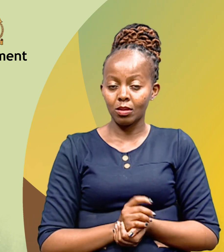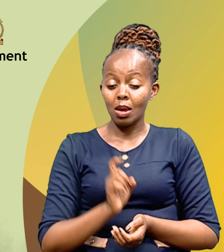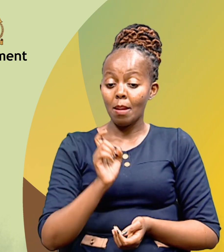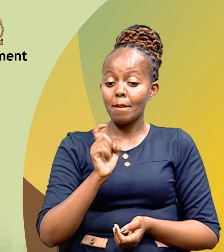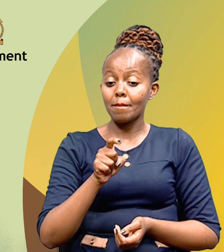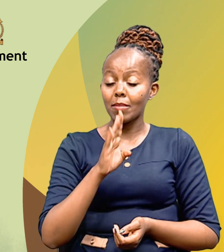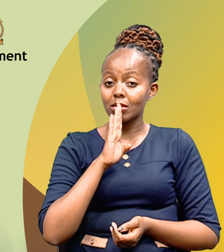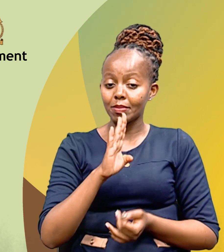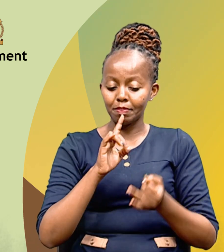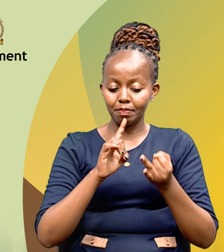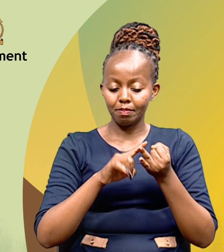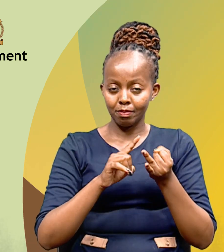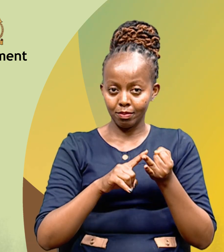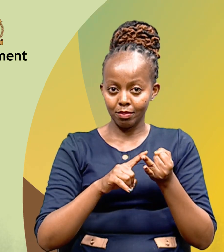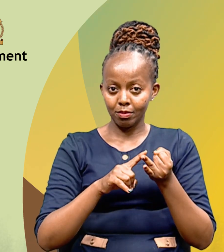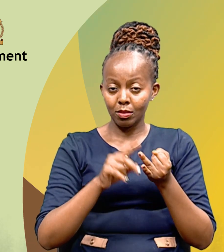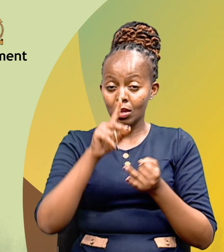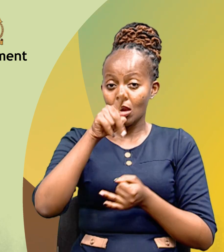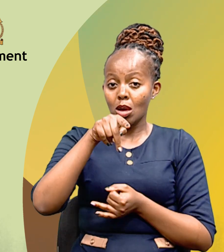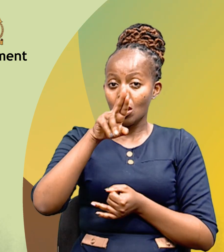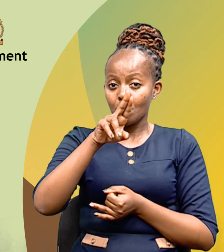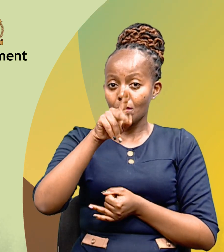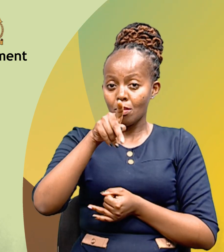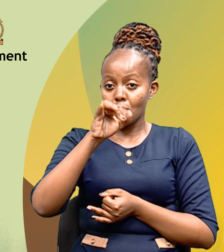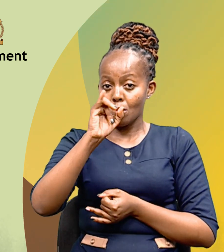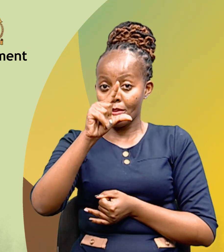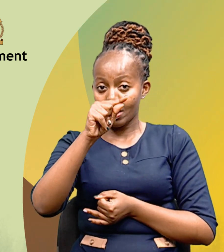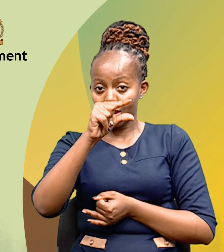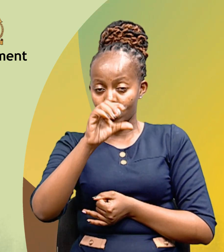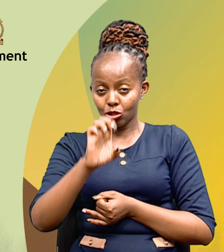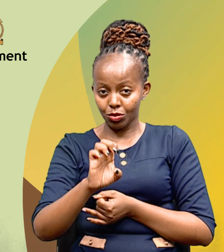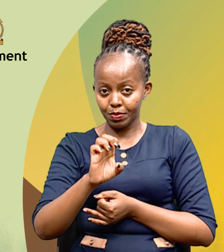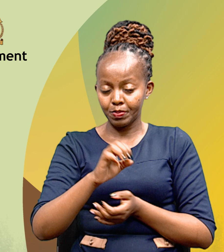must be pupillage,